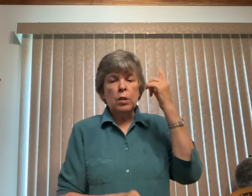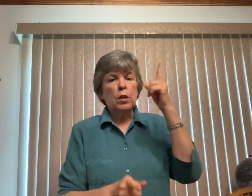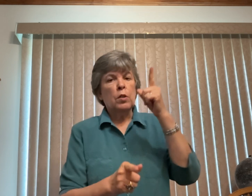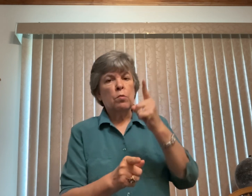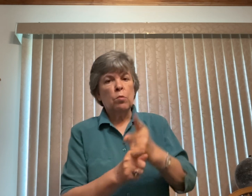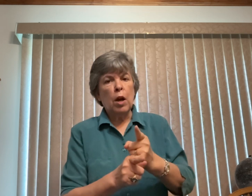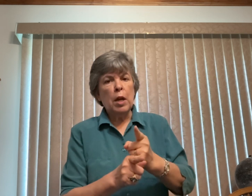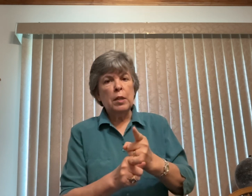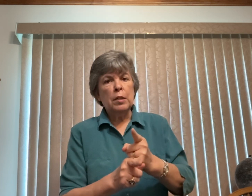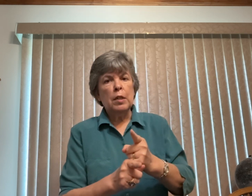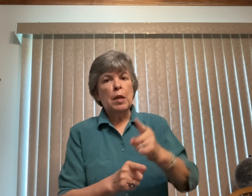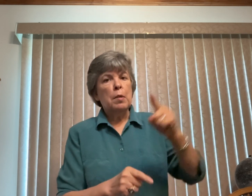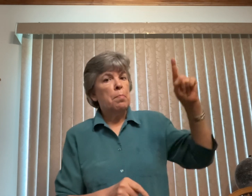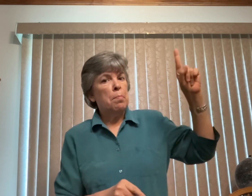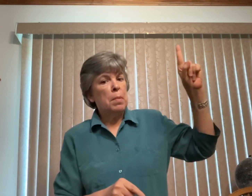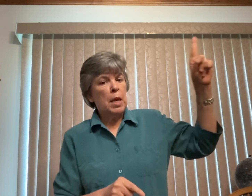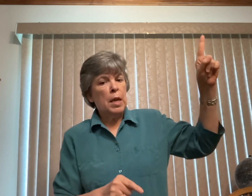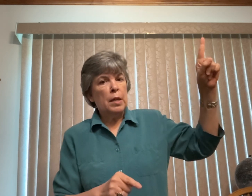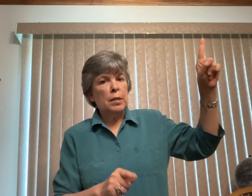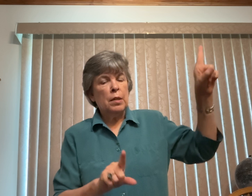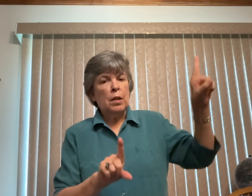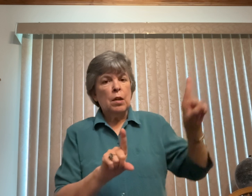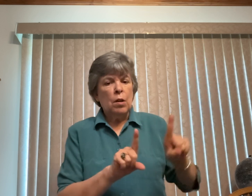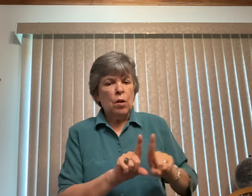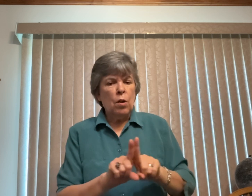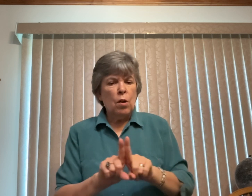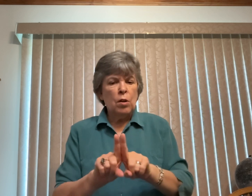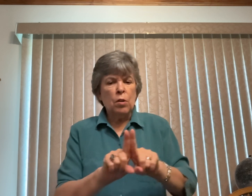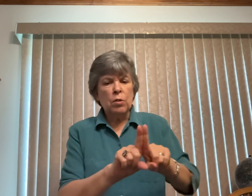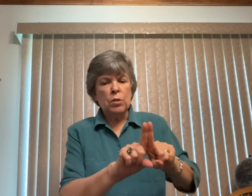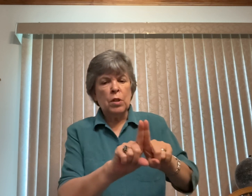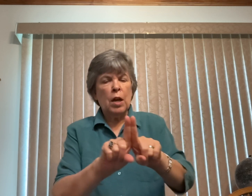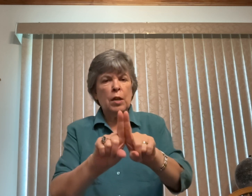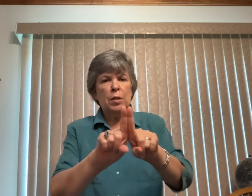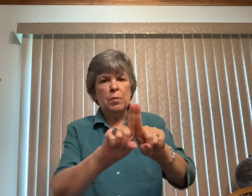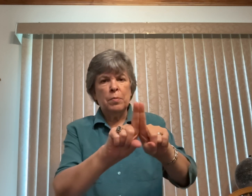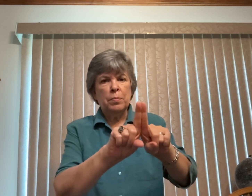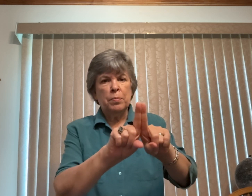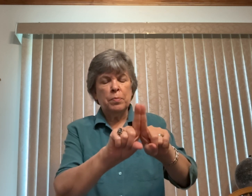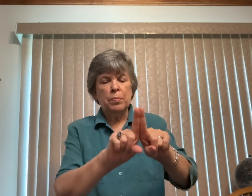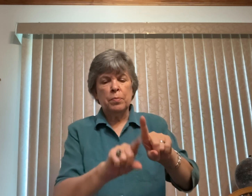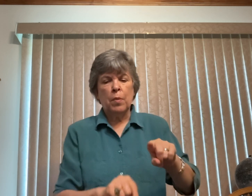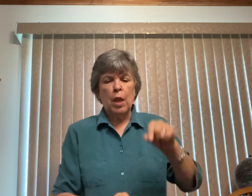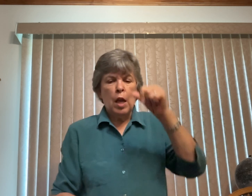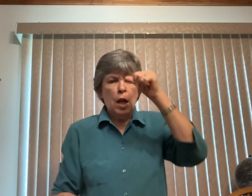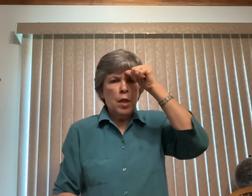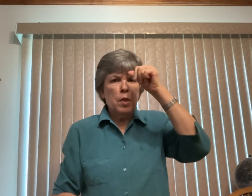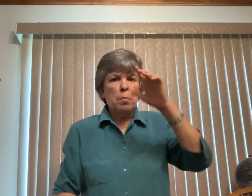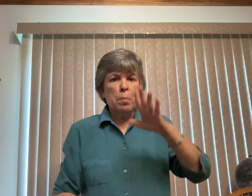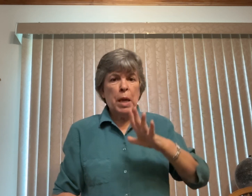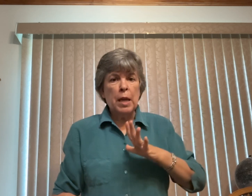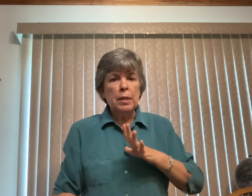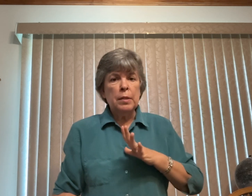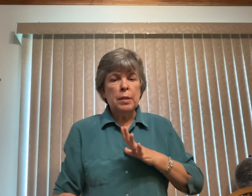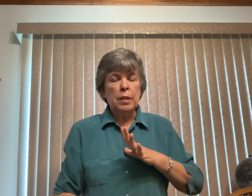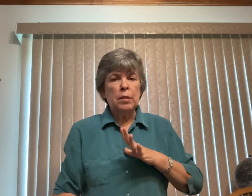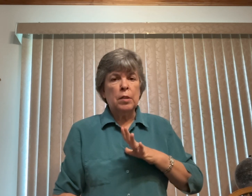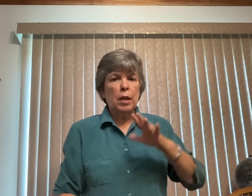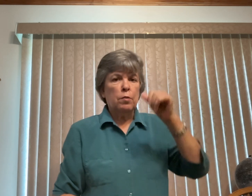the right man on our side. The man, that's the sign for